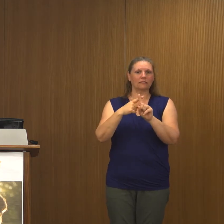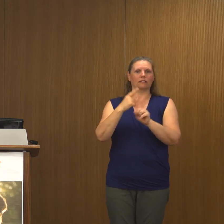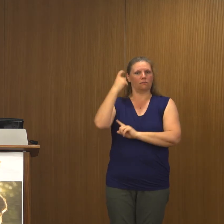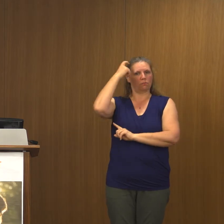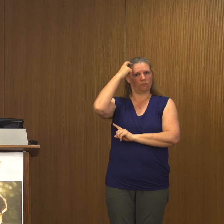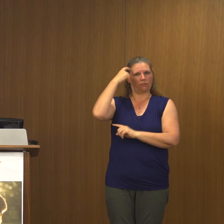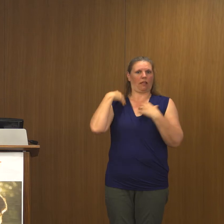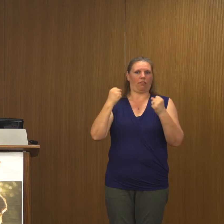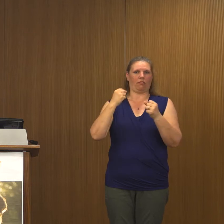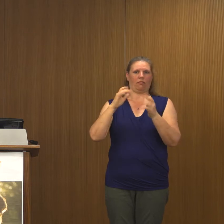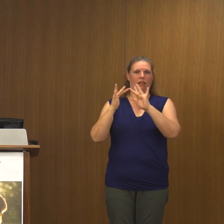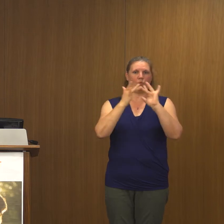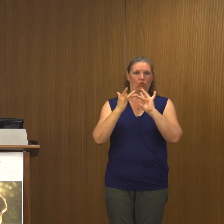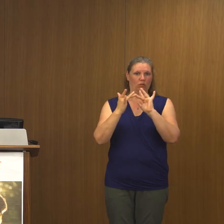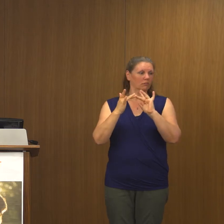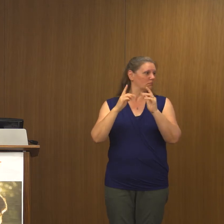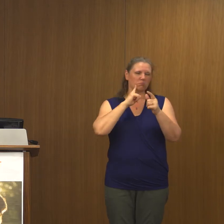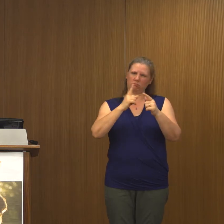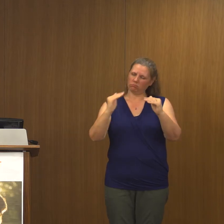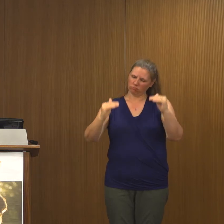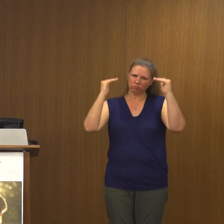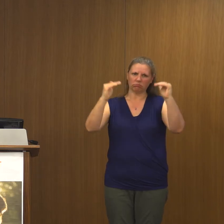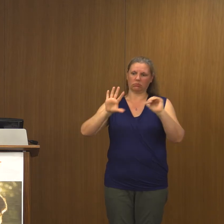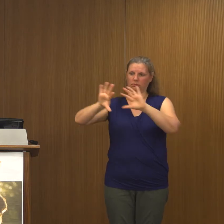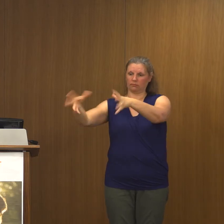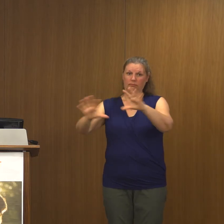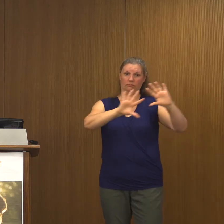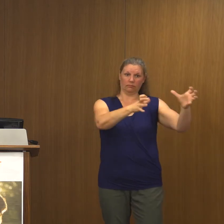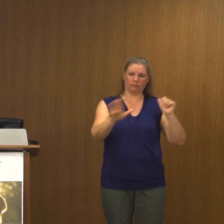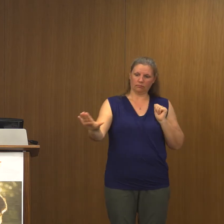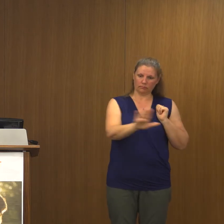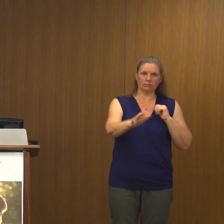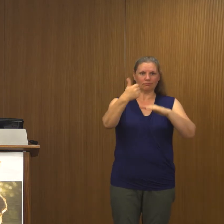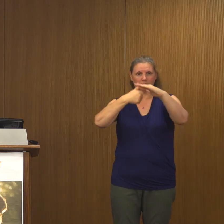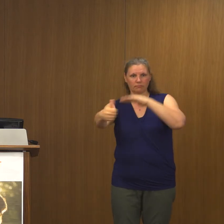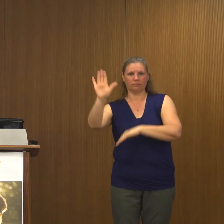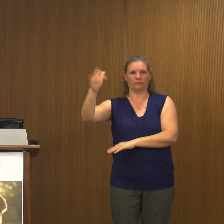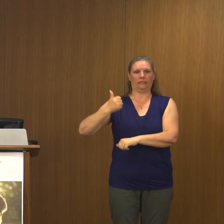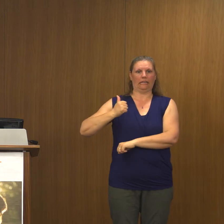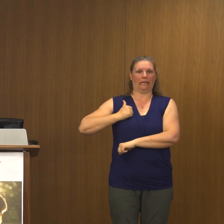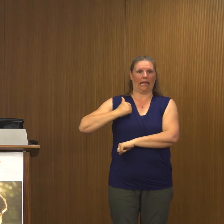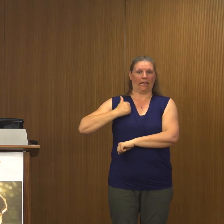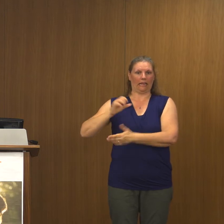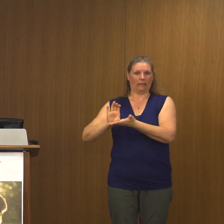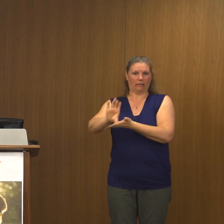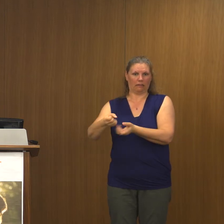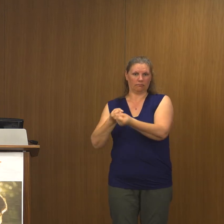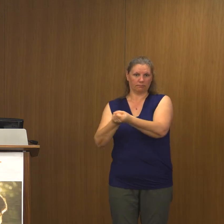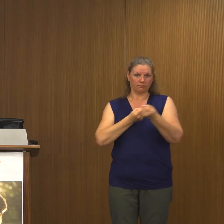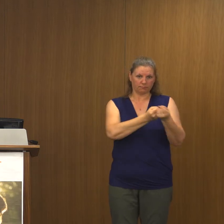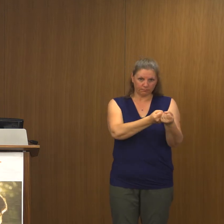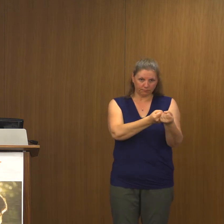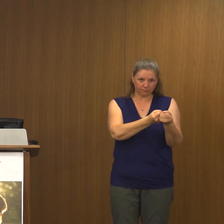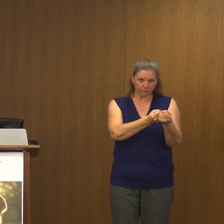network of centers of excellence. Both networks are Canadian-funded research programs with a